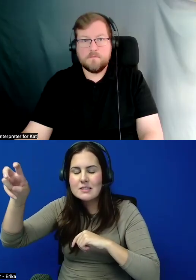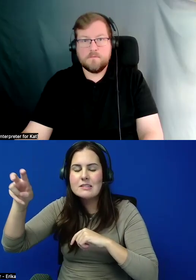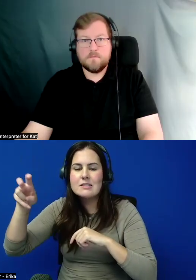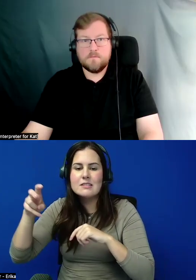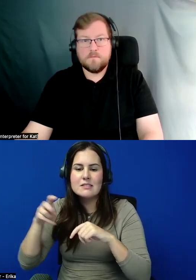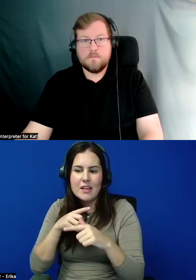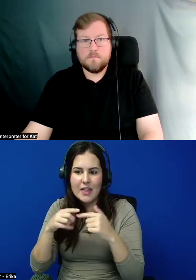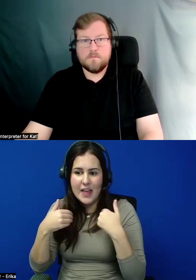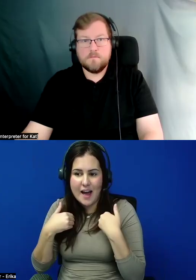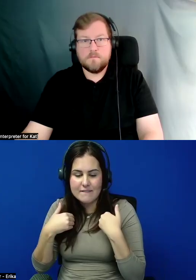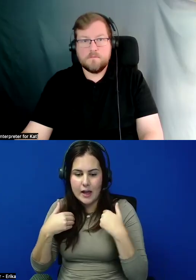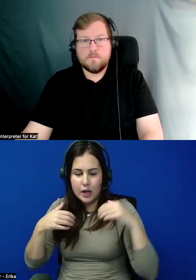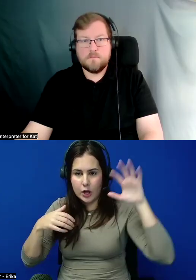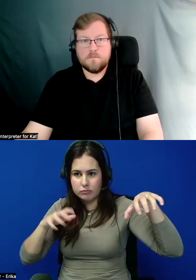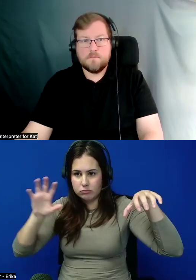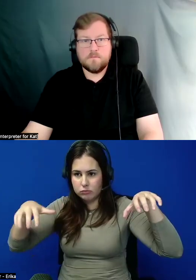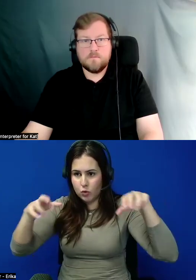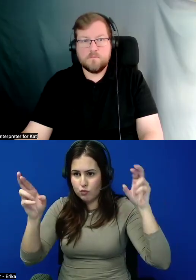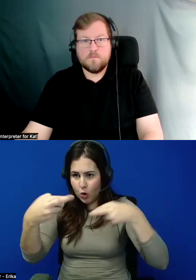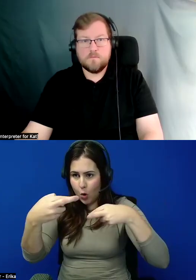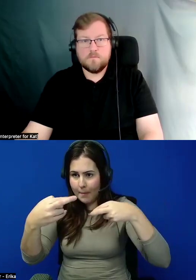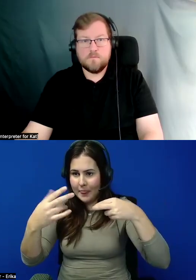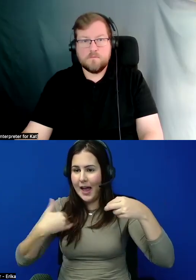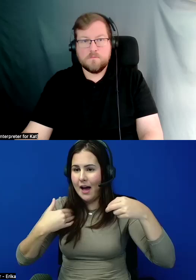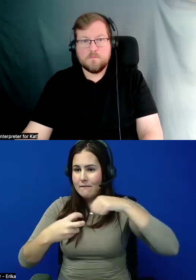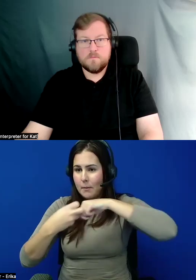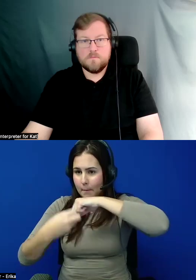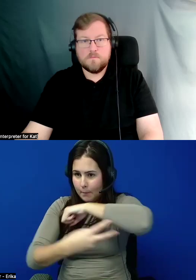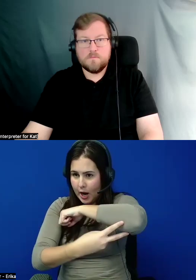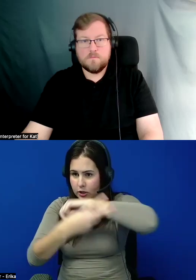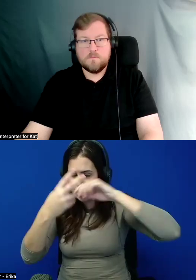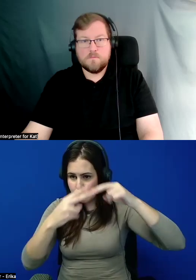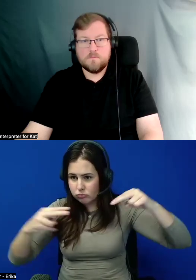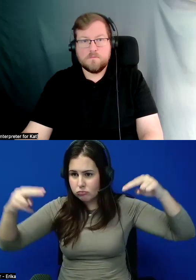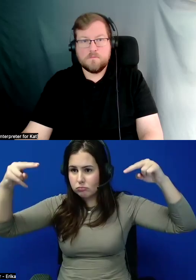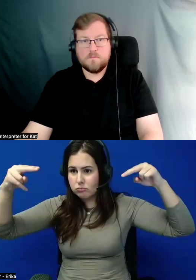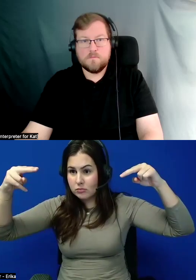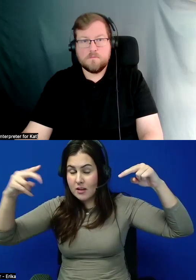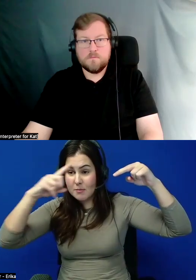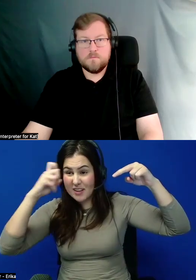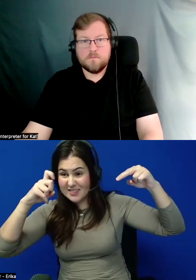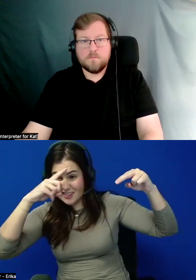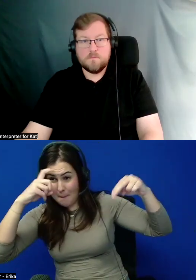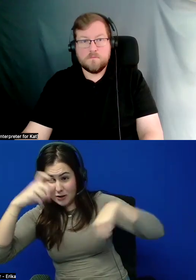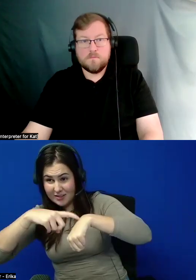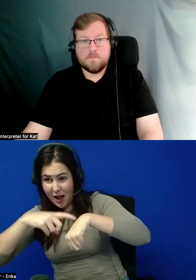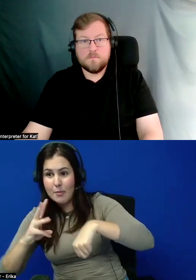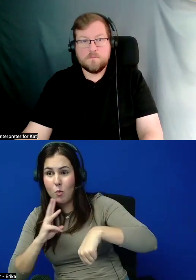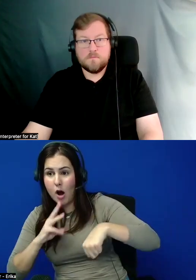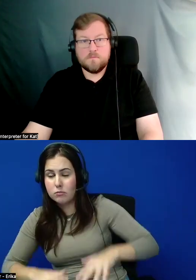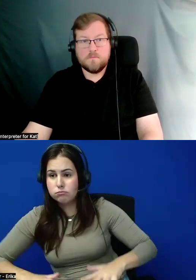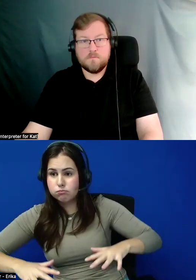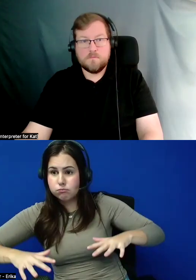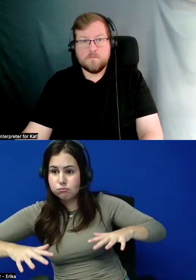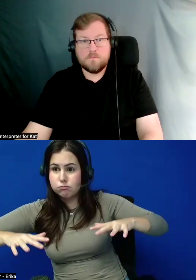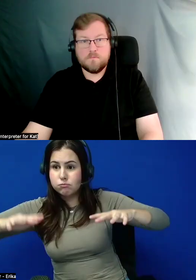are hanging bridges and walkways because the water level in the summer comes up so high that the floor of the jungle there